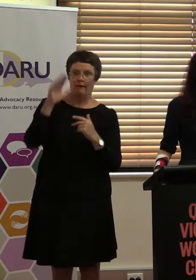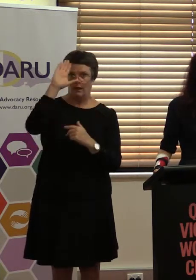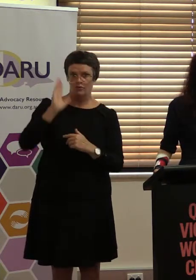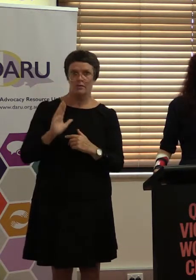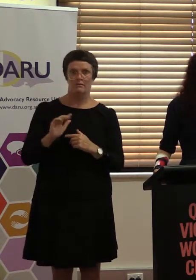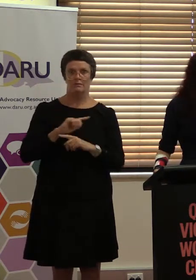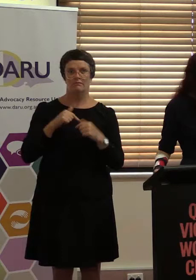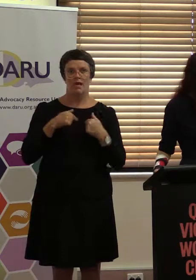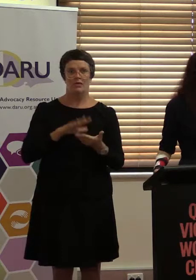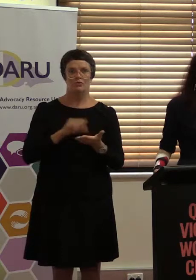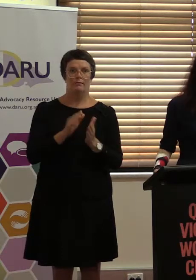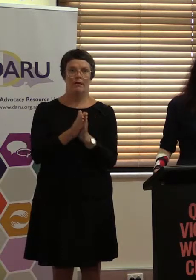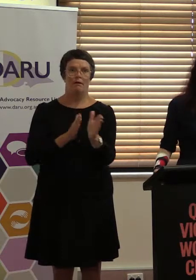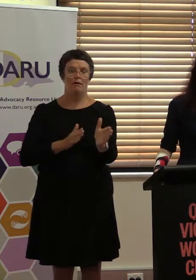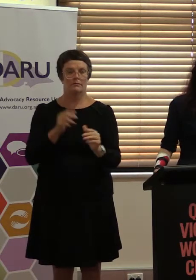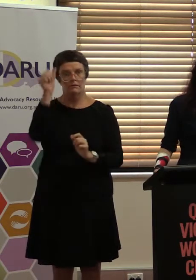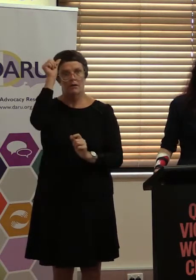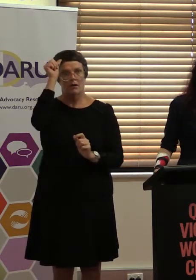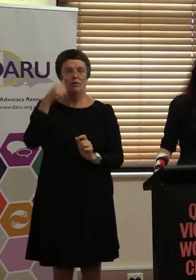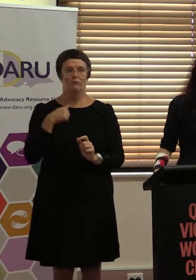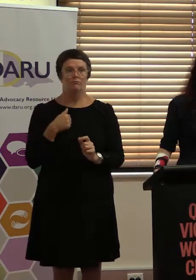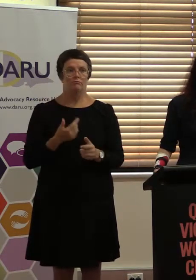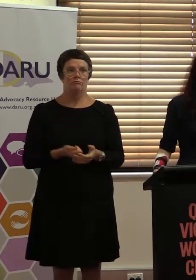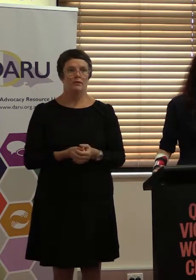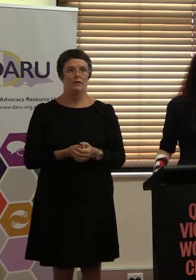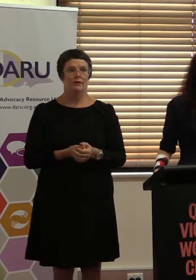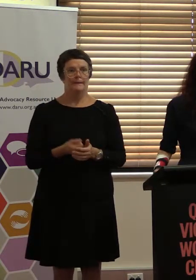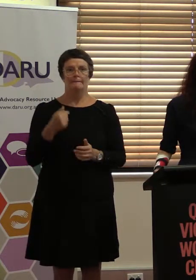doing very well. My own observation,